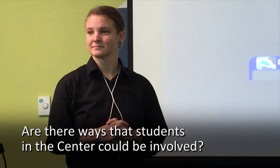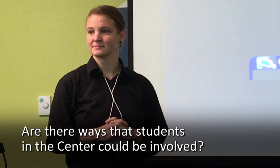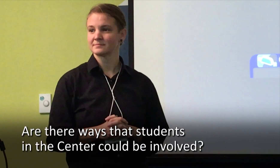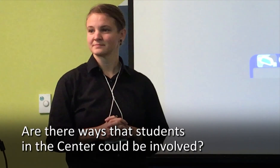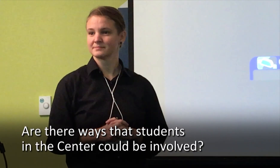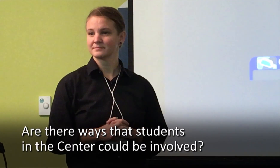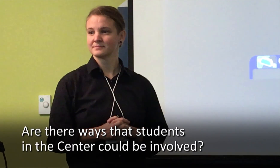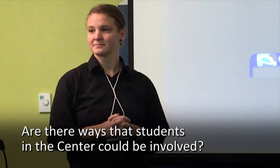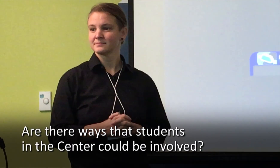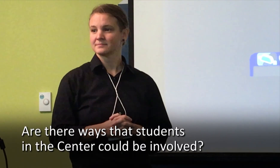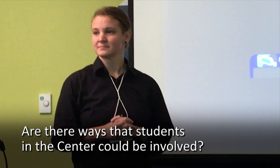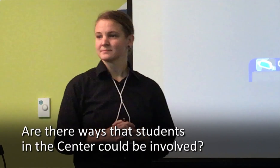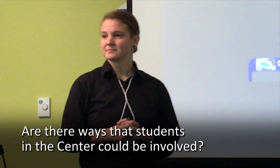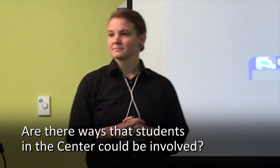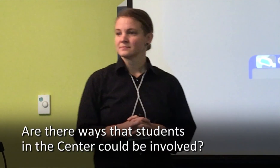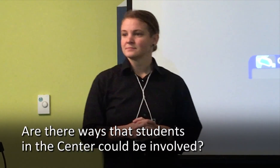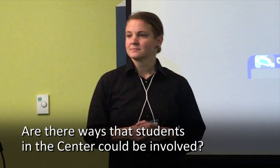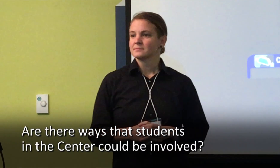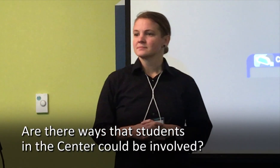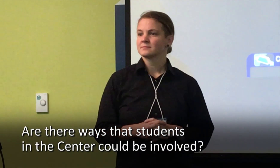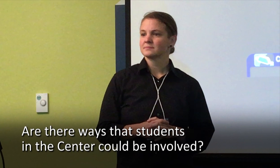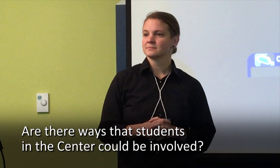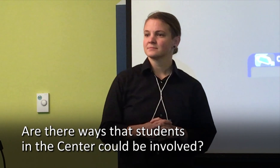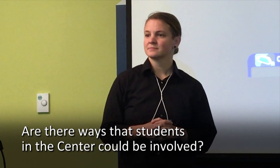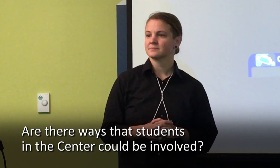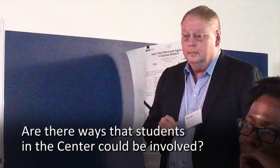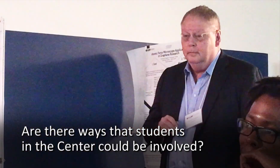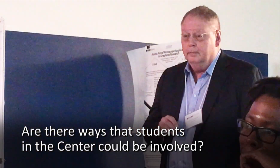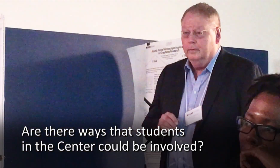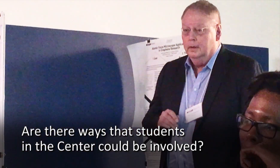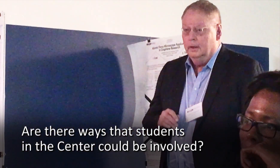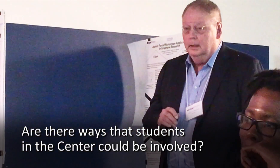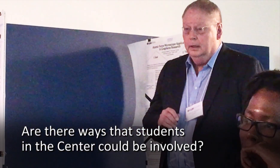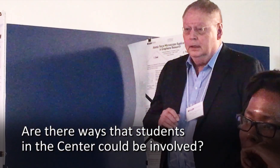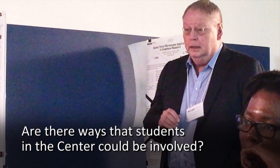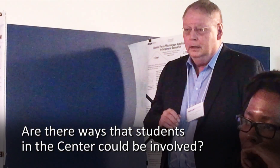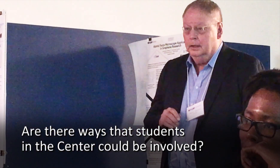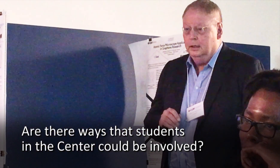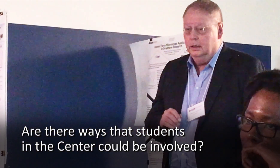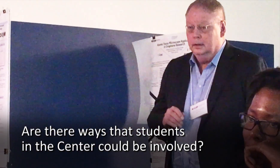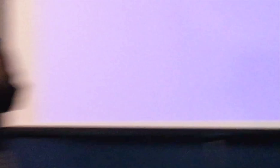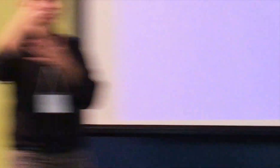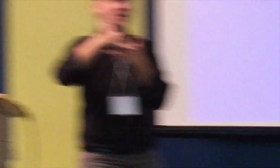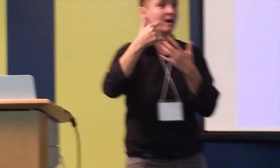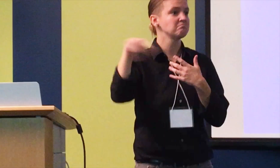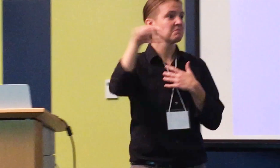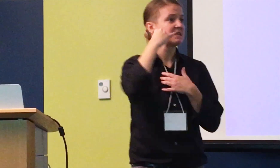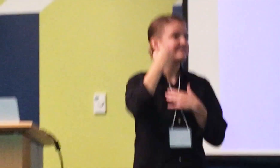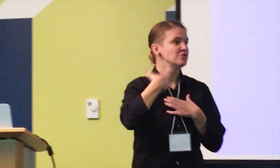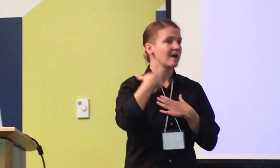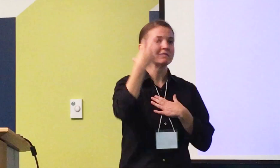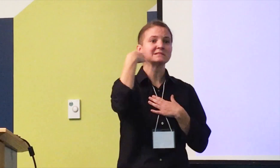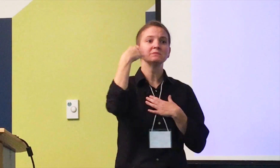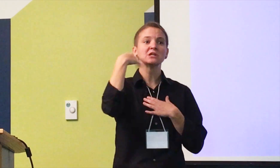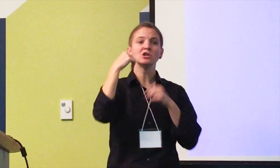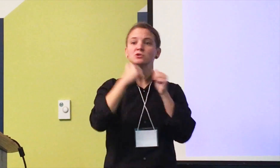that students in the center could be involved? Oh yes, you can be involved in our project. If you